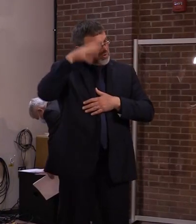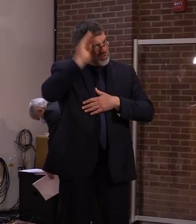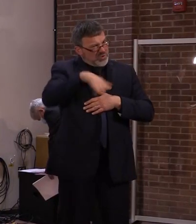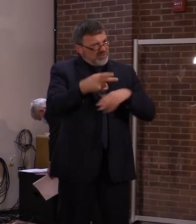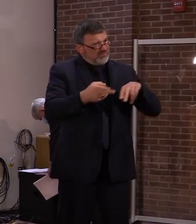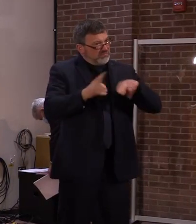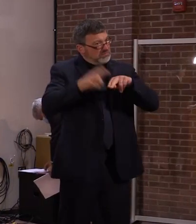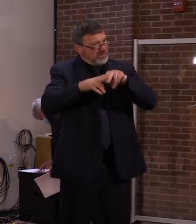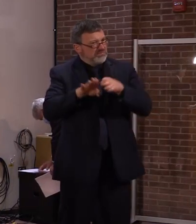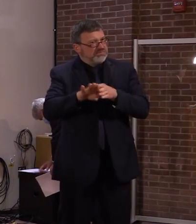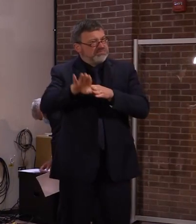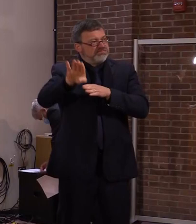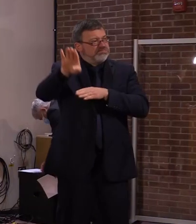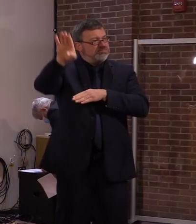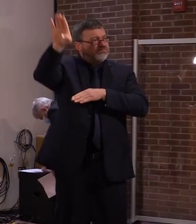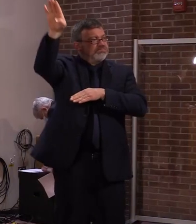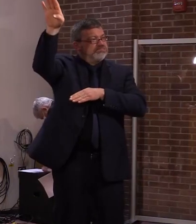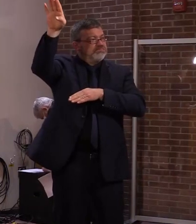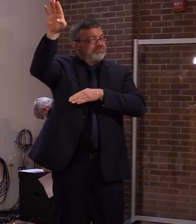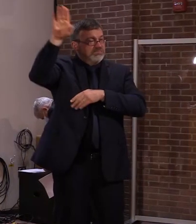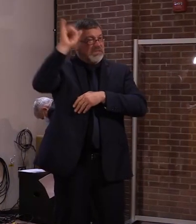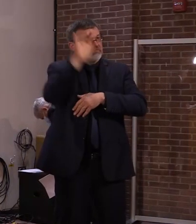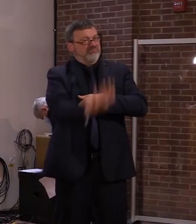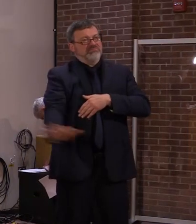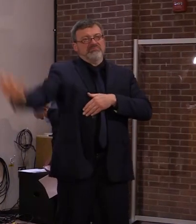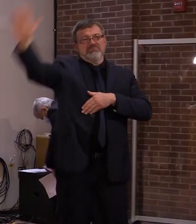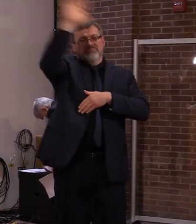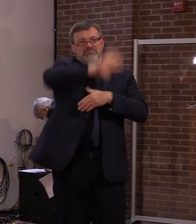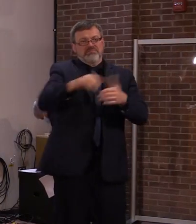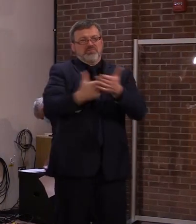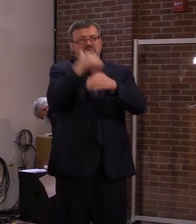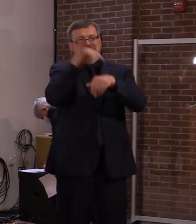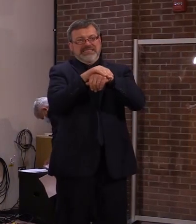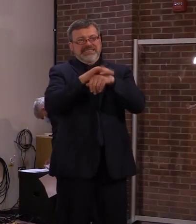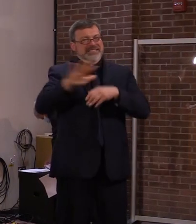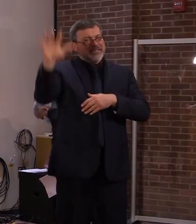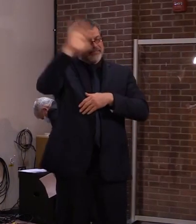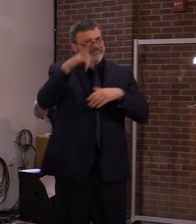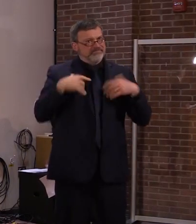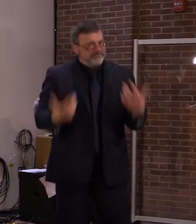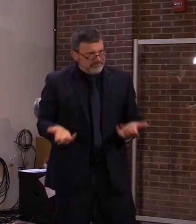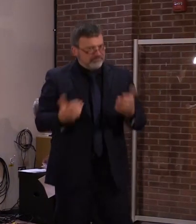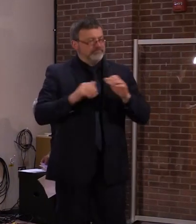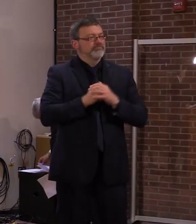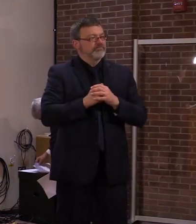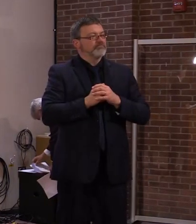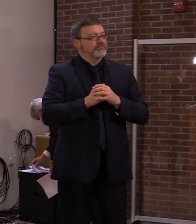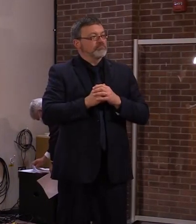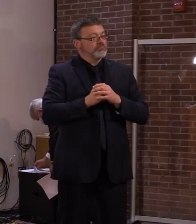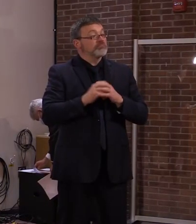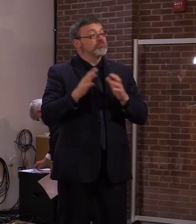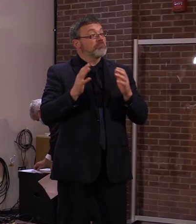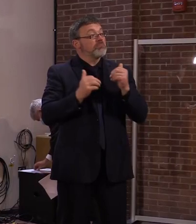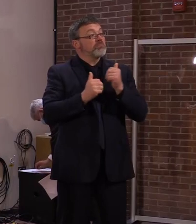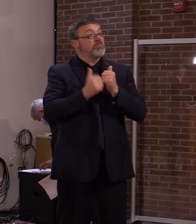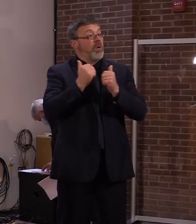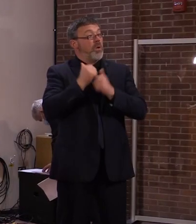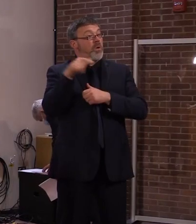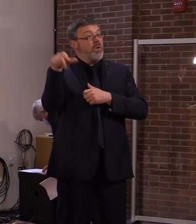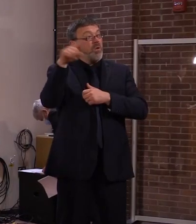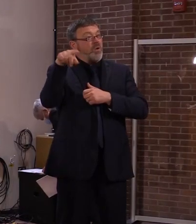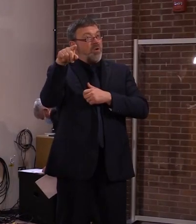England. The high number of cases continues to be dominated by those who are unvaccinated, and it's